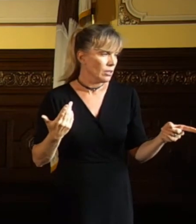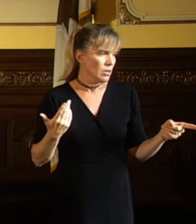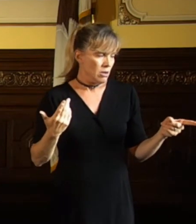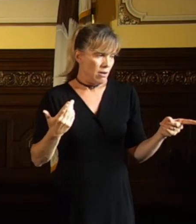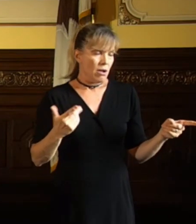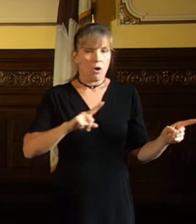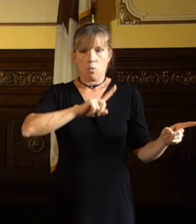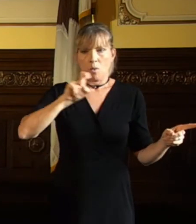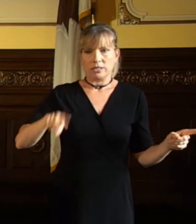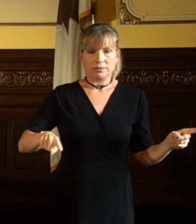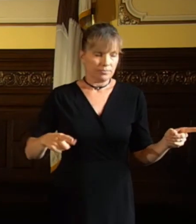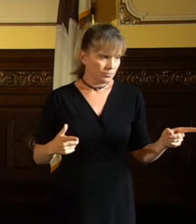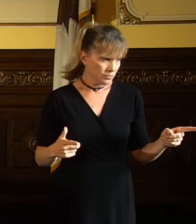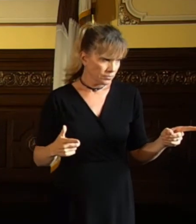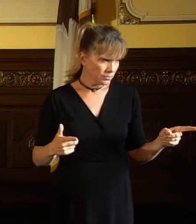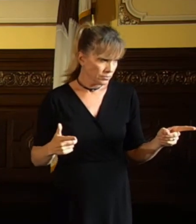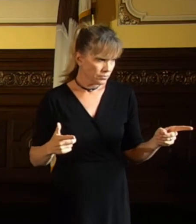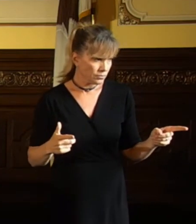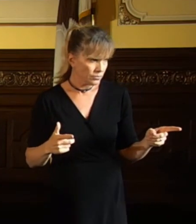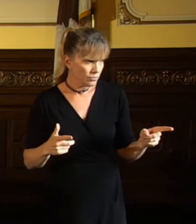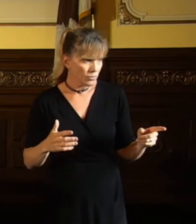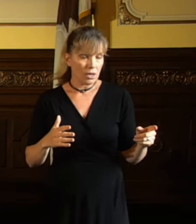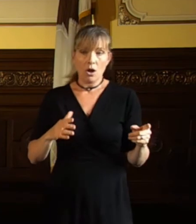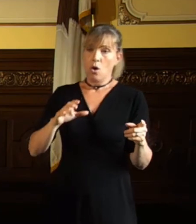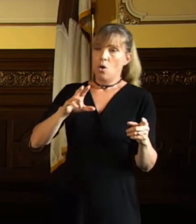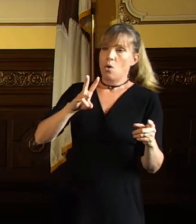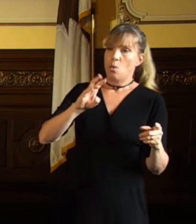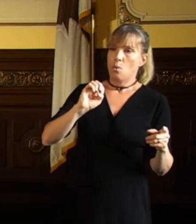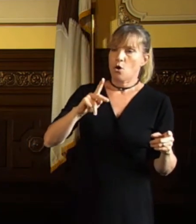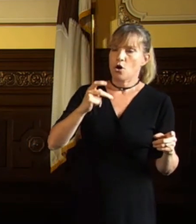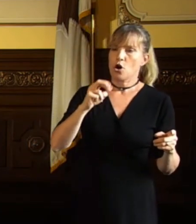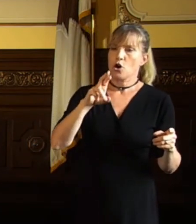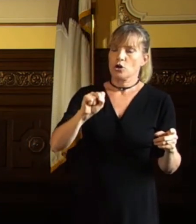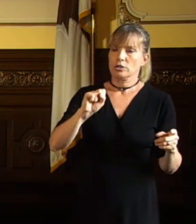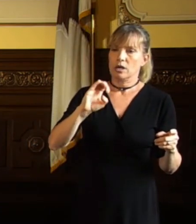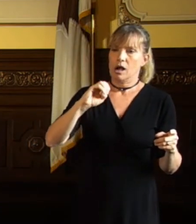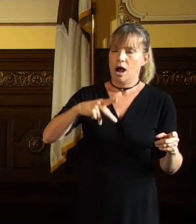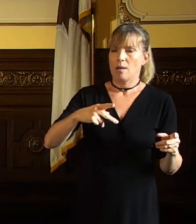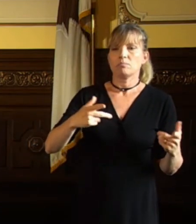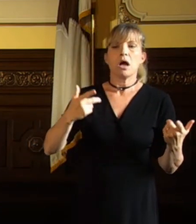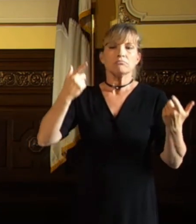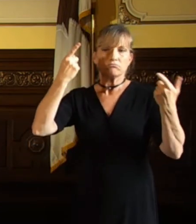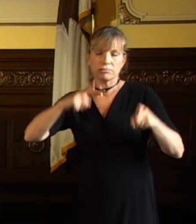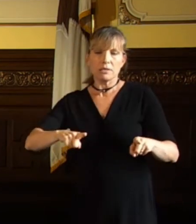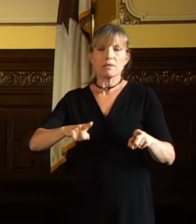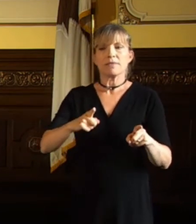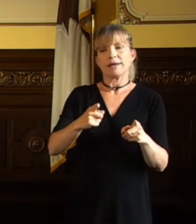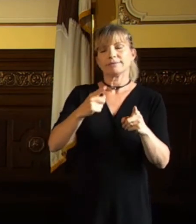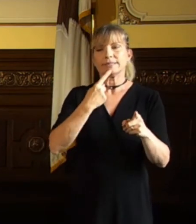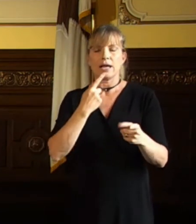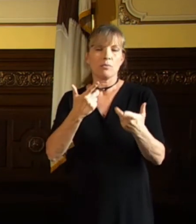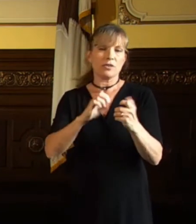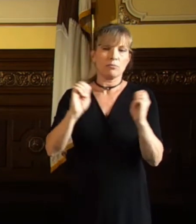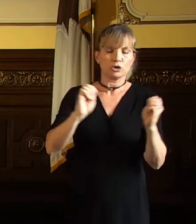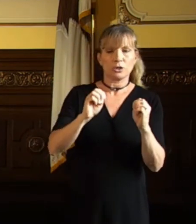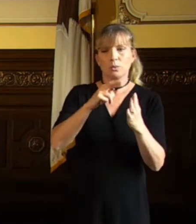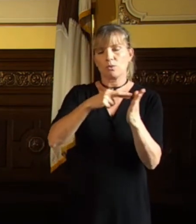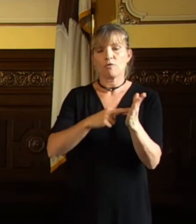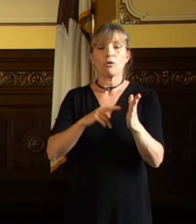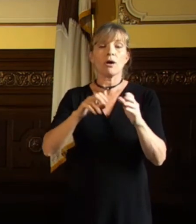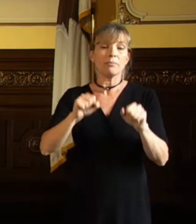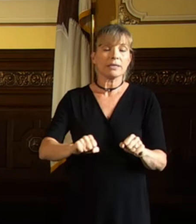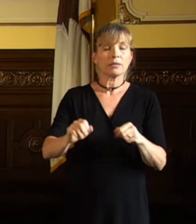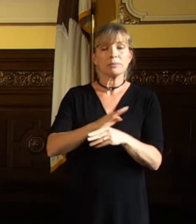Hannah at the Daily Line. Governor, a deal has been reached on workers' compensation that enshrines the gist of what you wanted in your emergency rule with the ability for businesses to